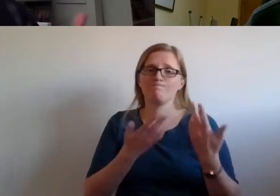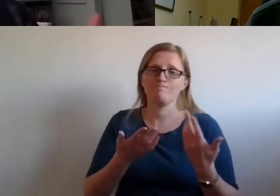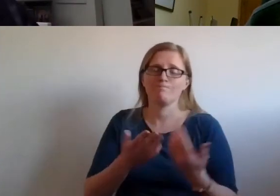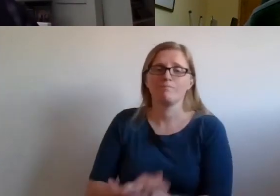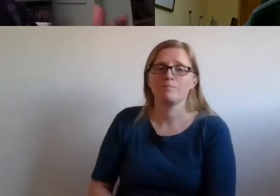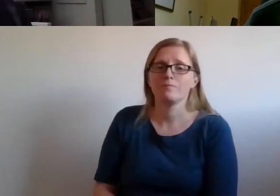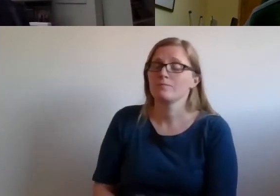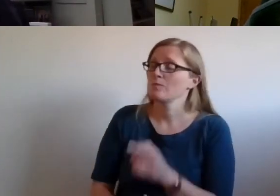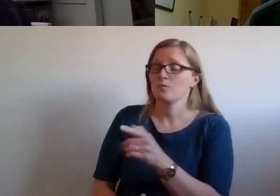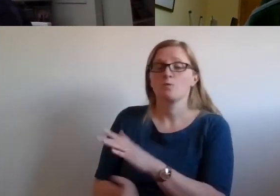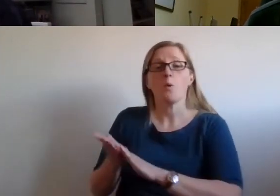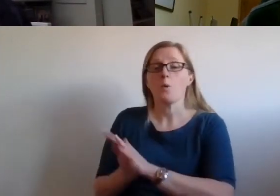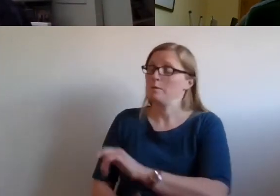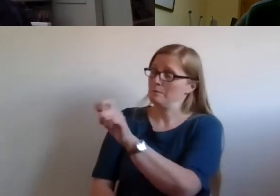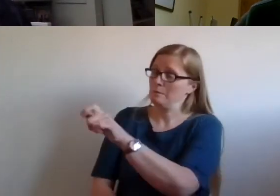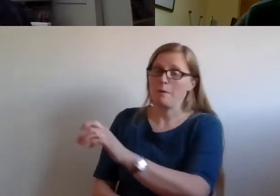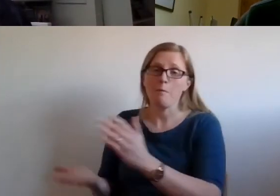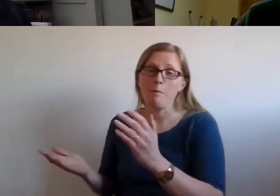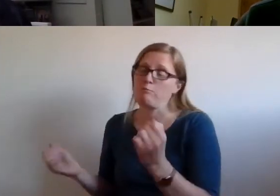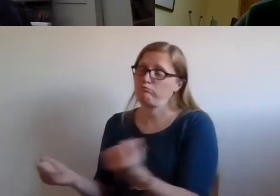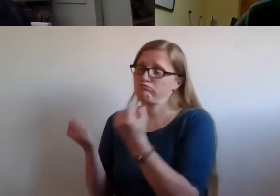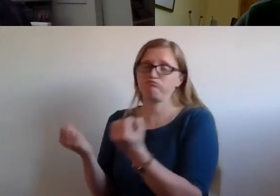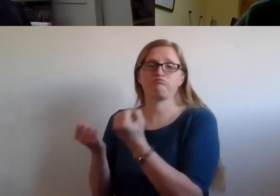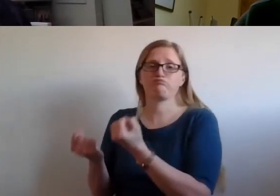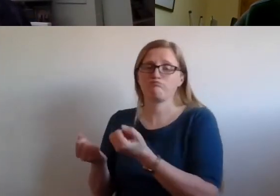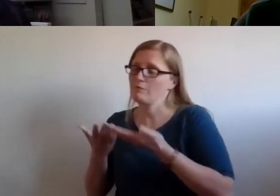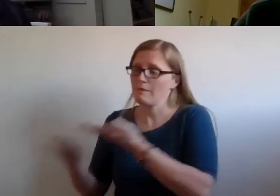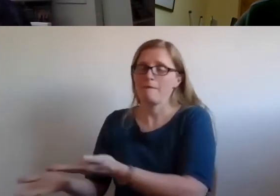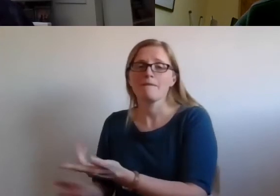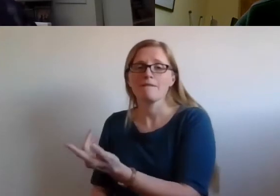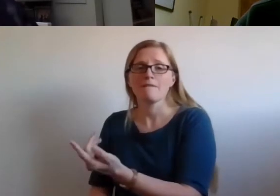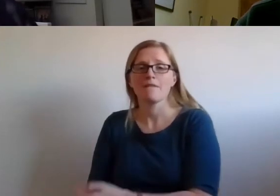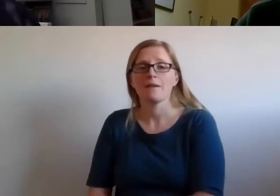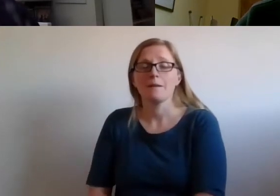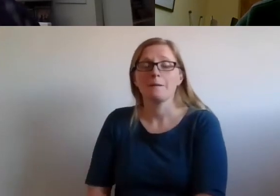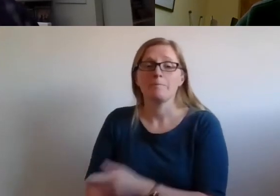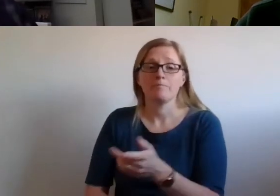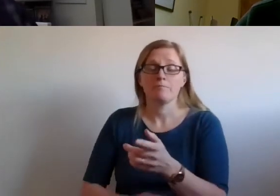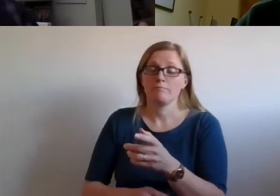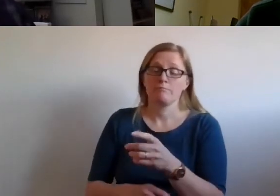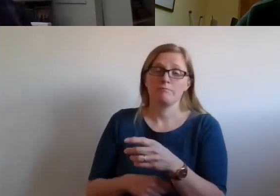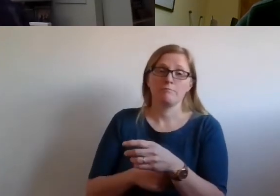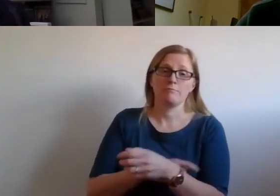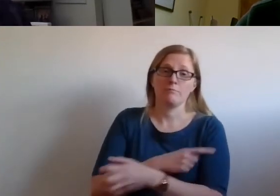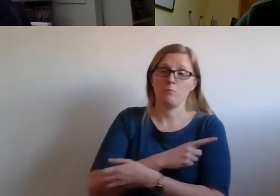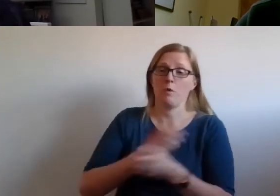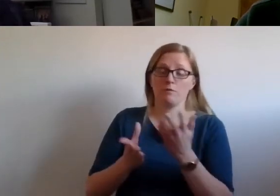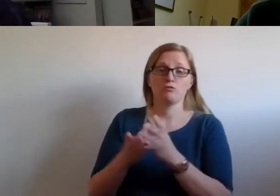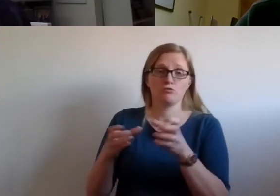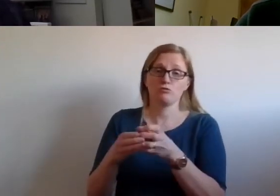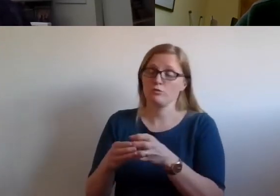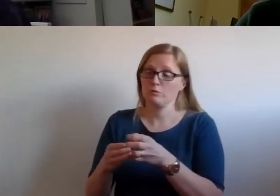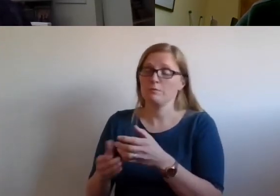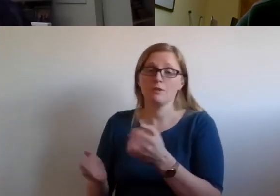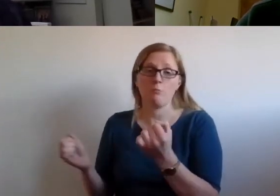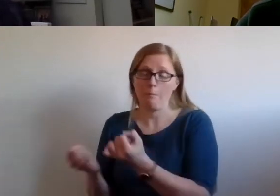and gave that extra dimension to the work of the poverty truth commission. And we, of course, benefited from, from that